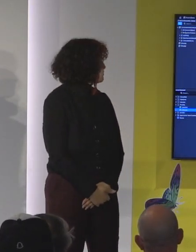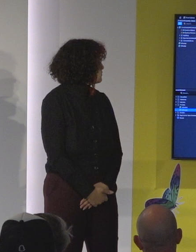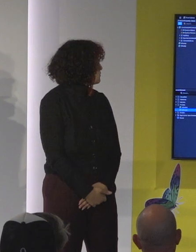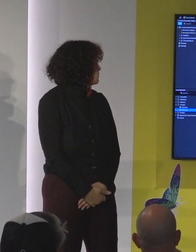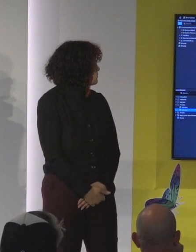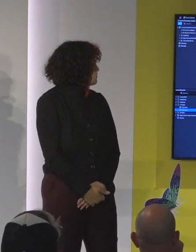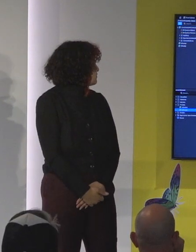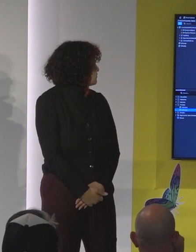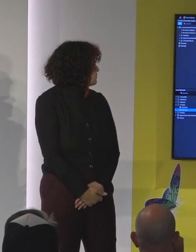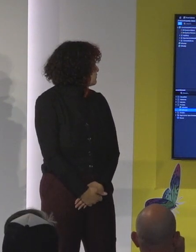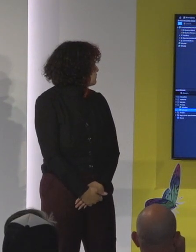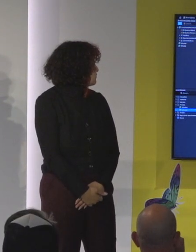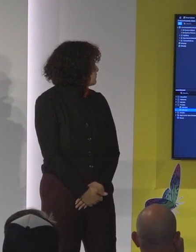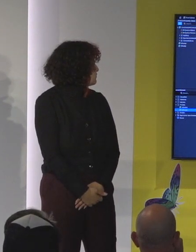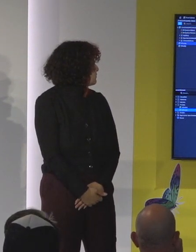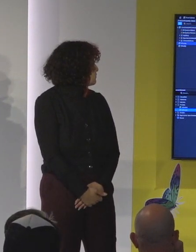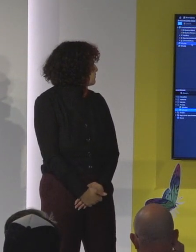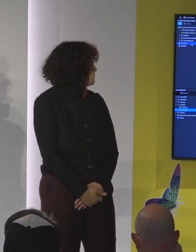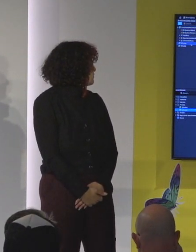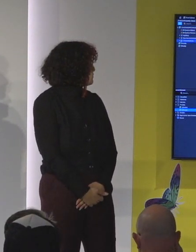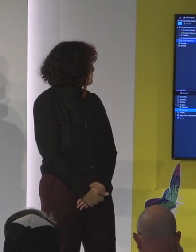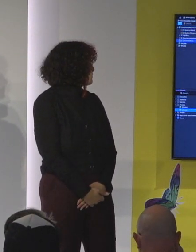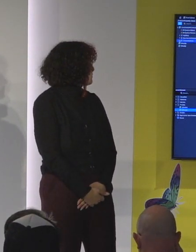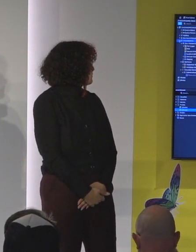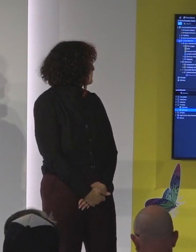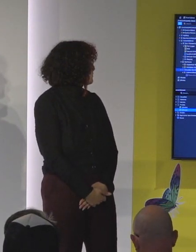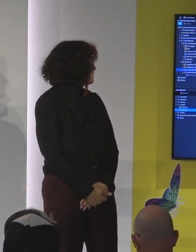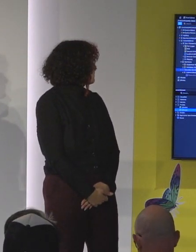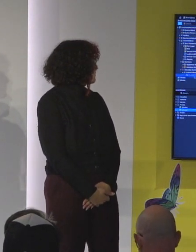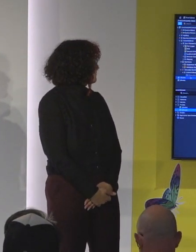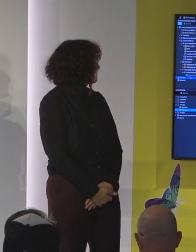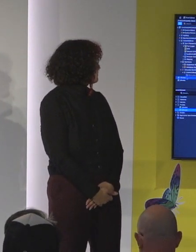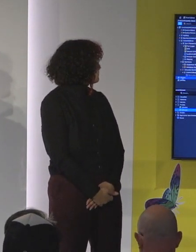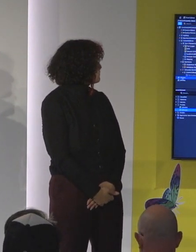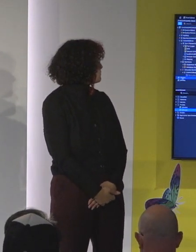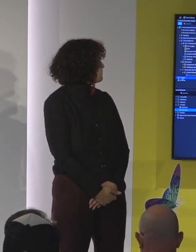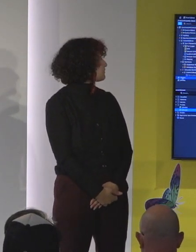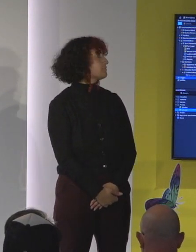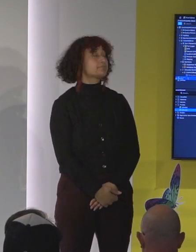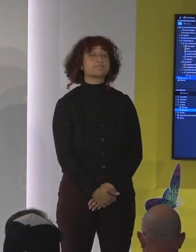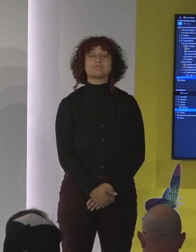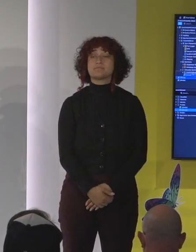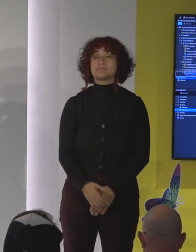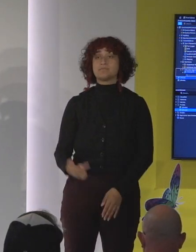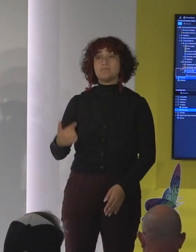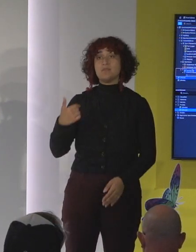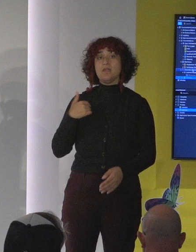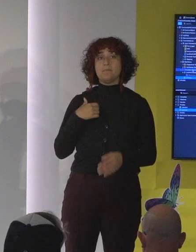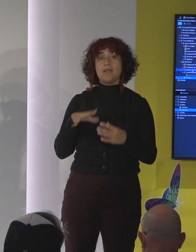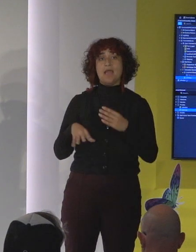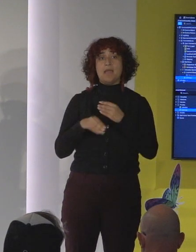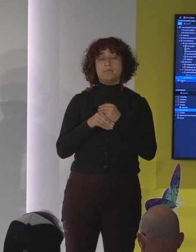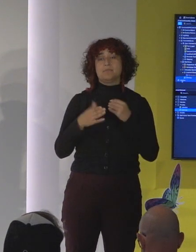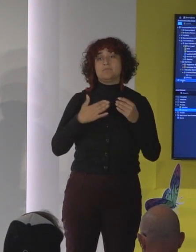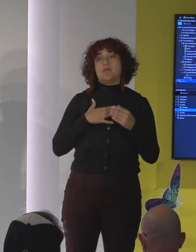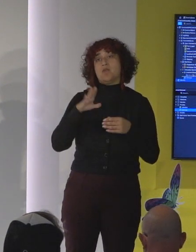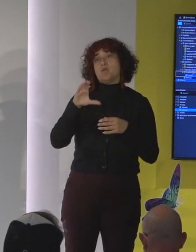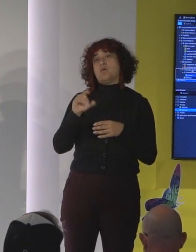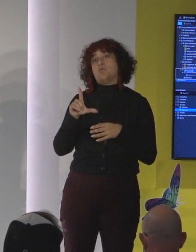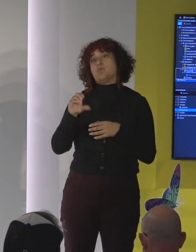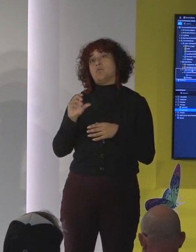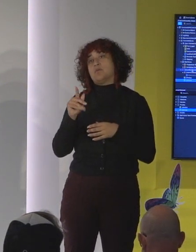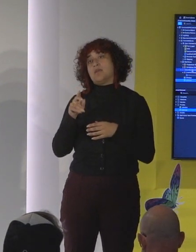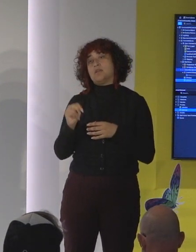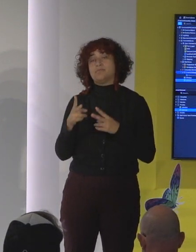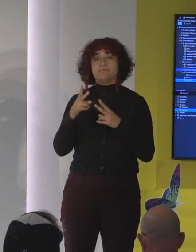All right. These cute little X's and O's, I'm going to put these under my co-located world.